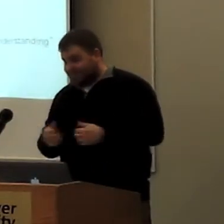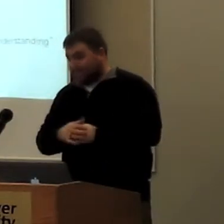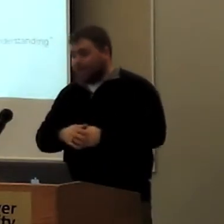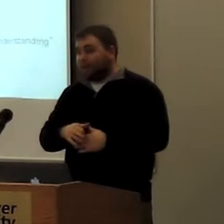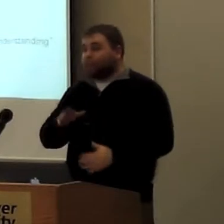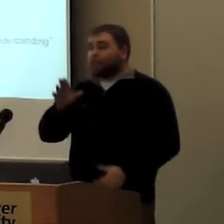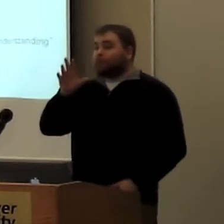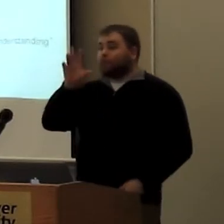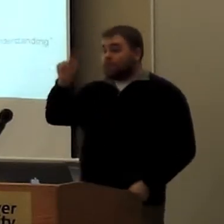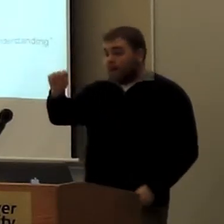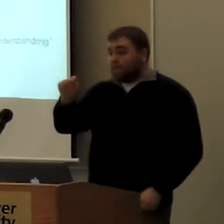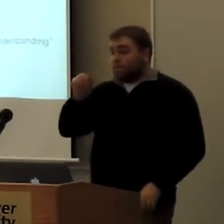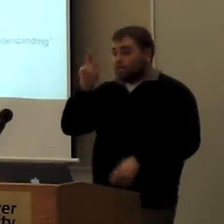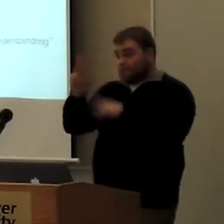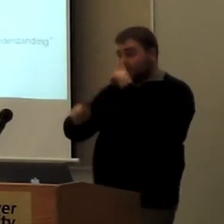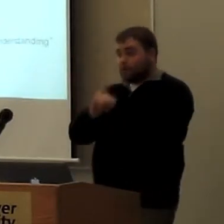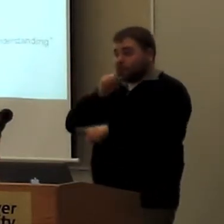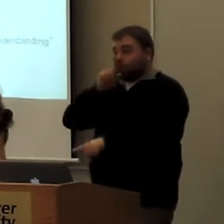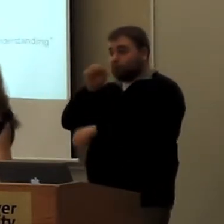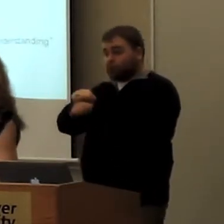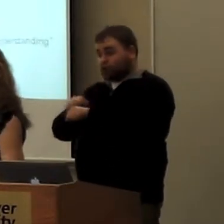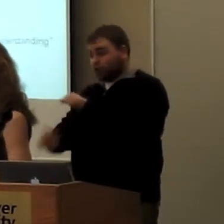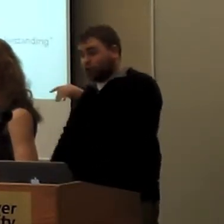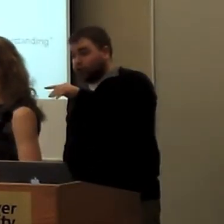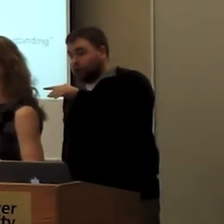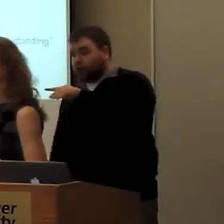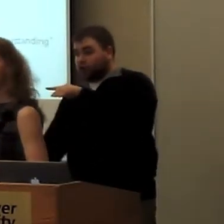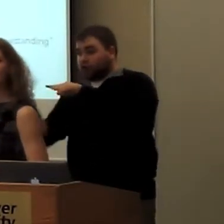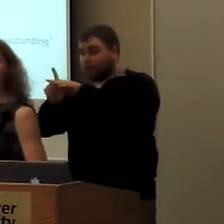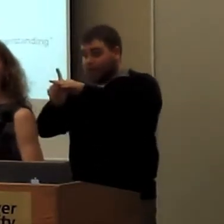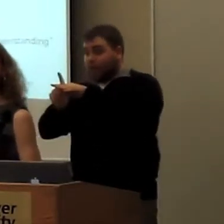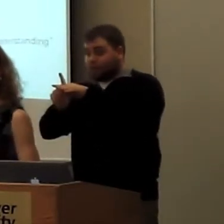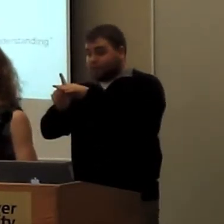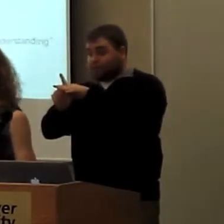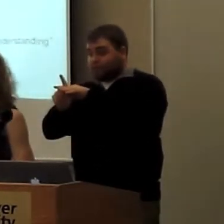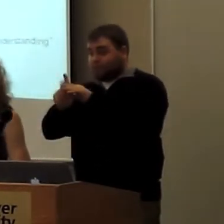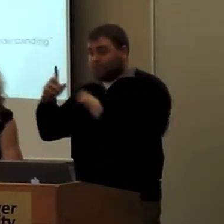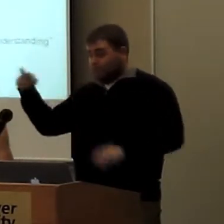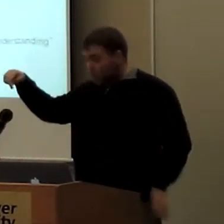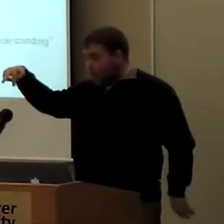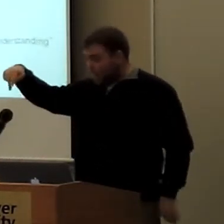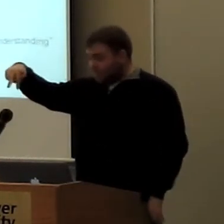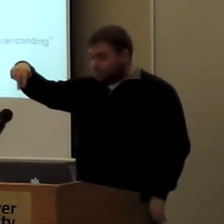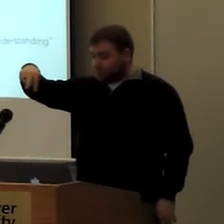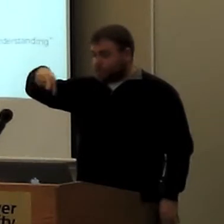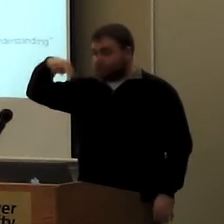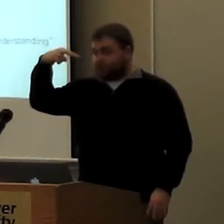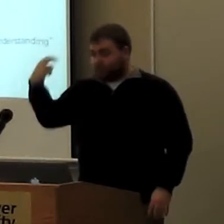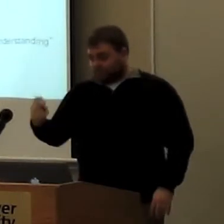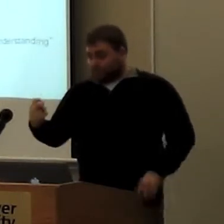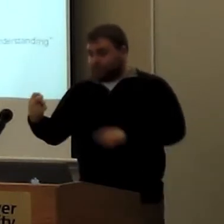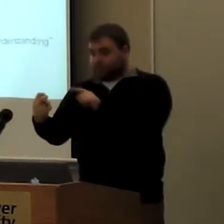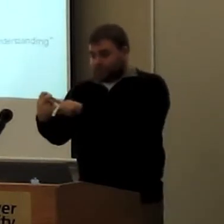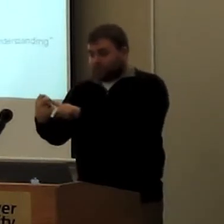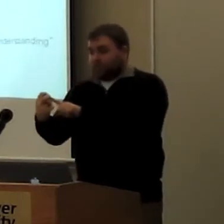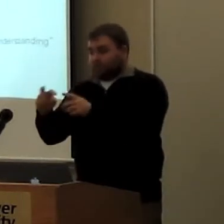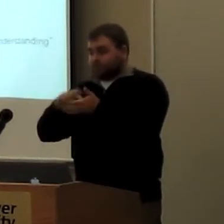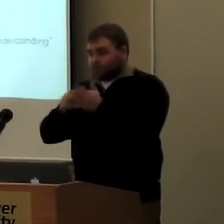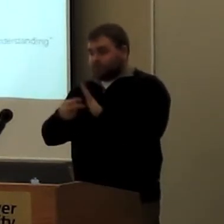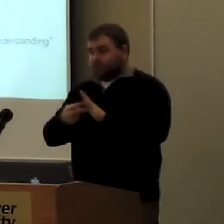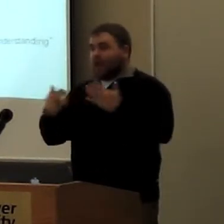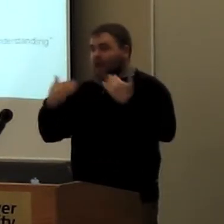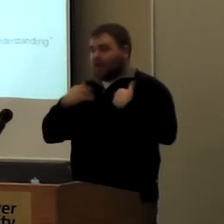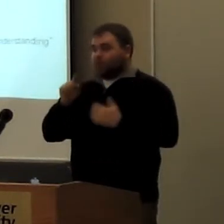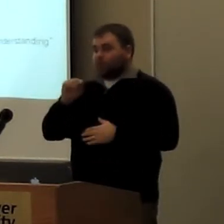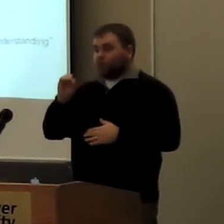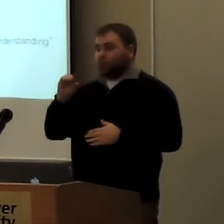fact, even showing up, I used to think of that when I was teaching grade 10, even showing up, there's a set of tools available for